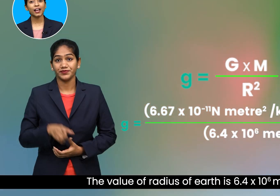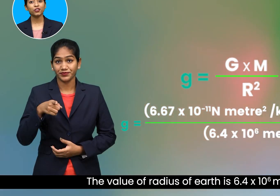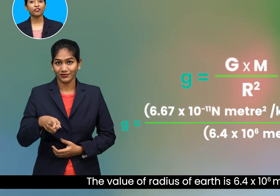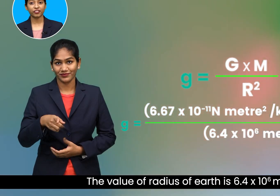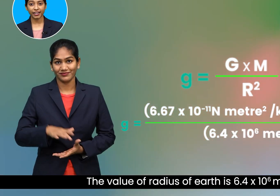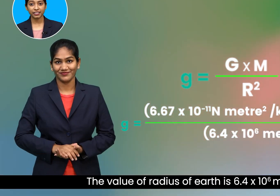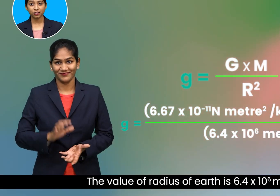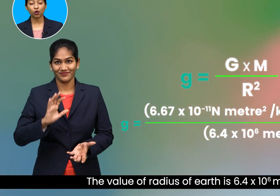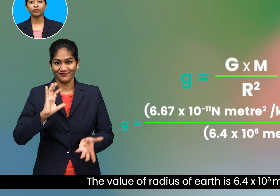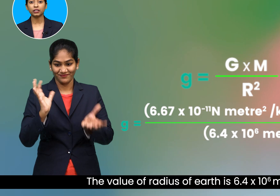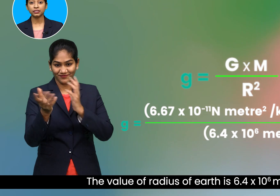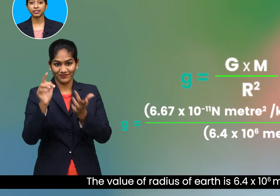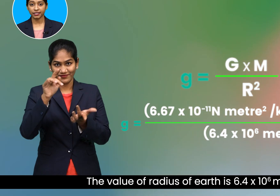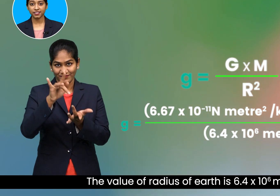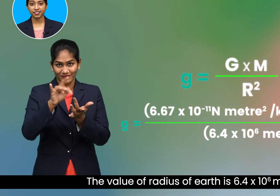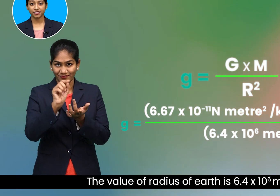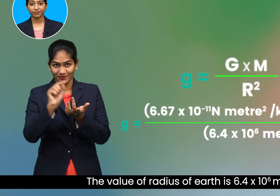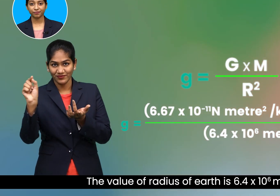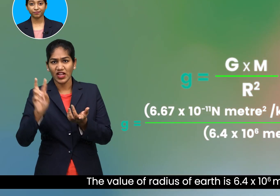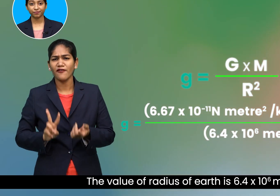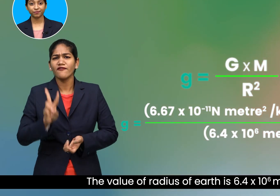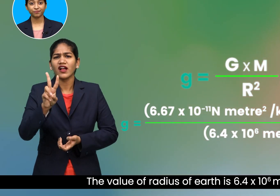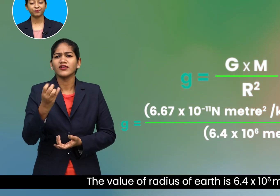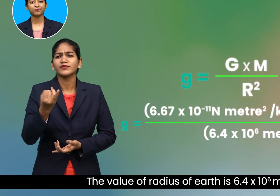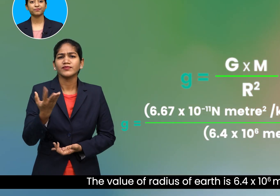The value of radius of earth is